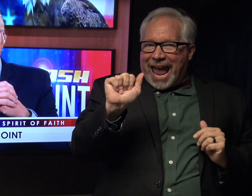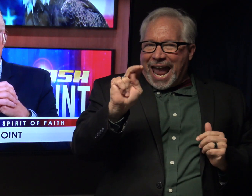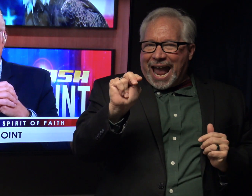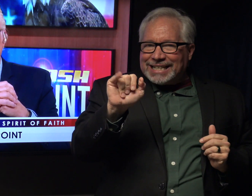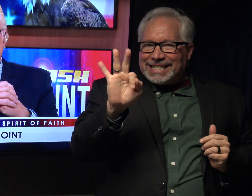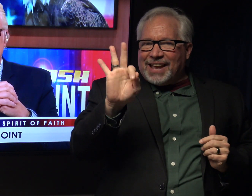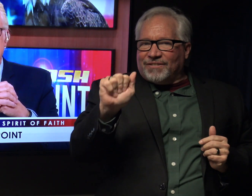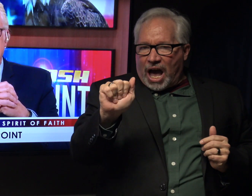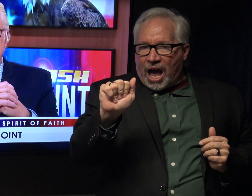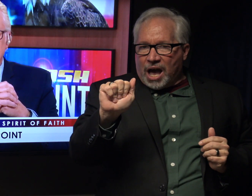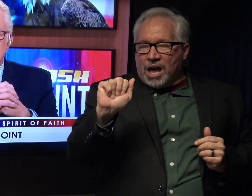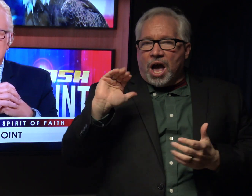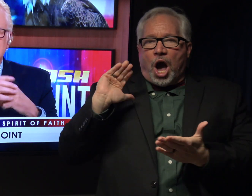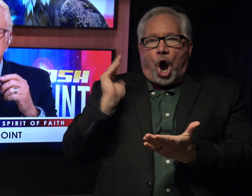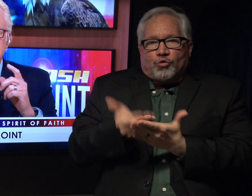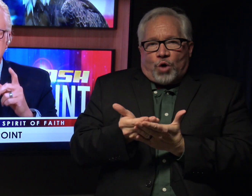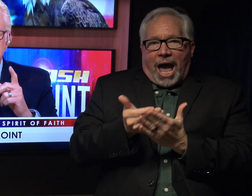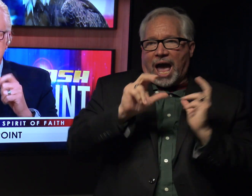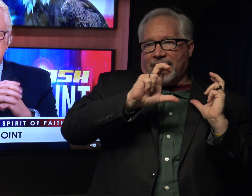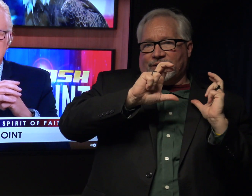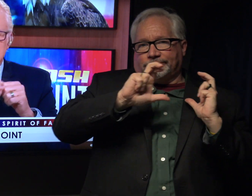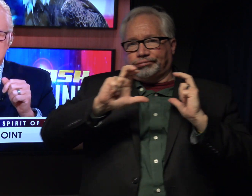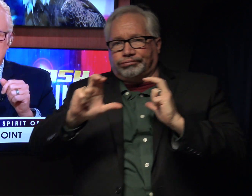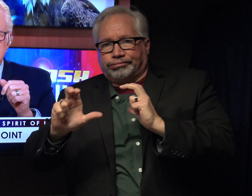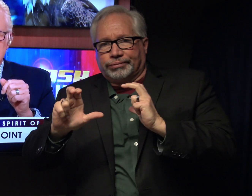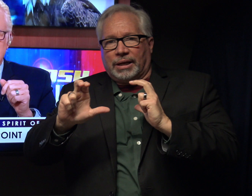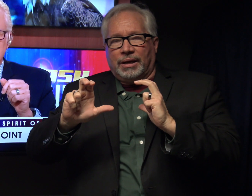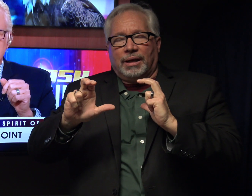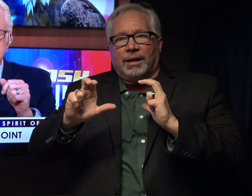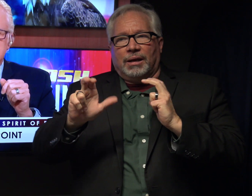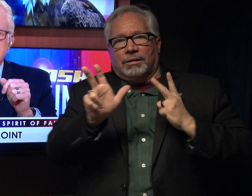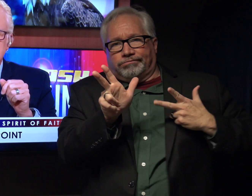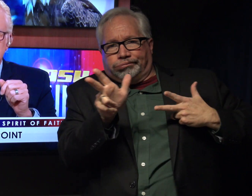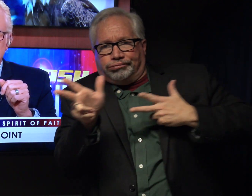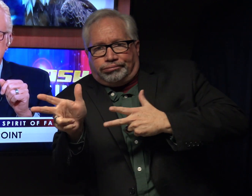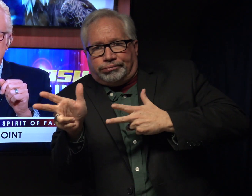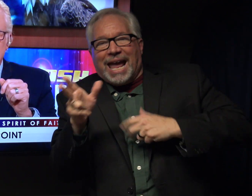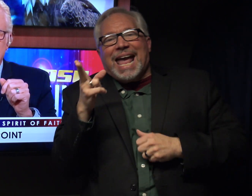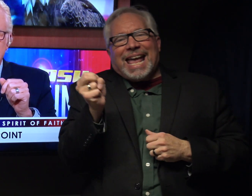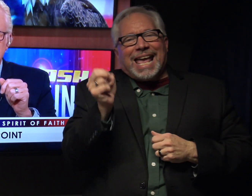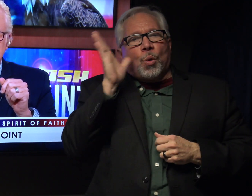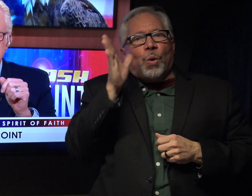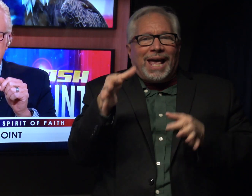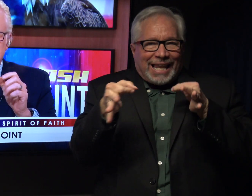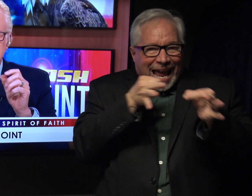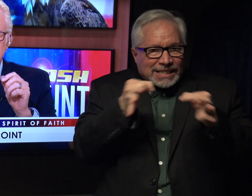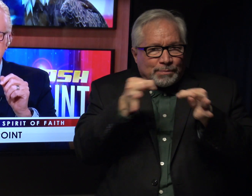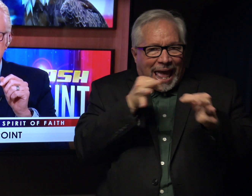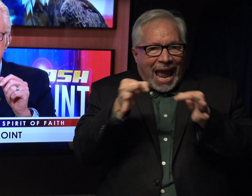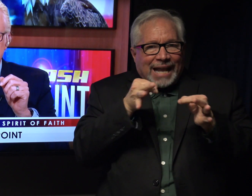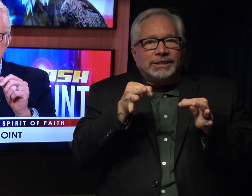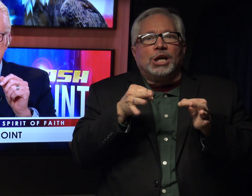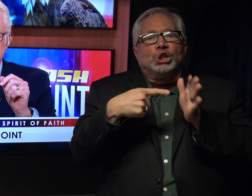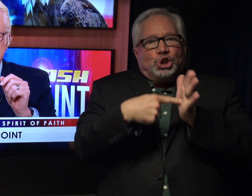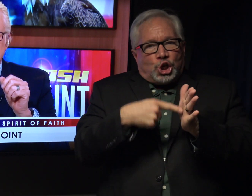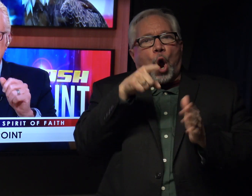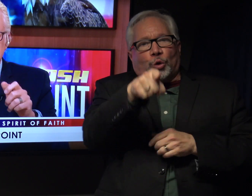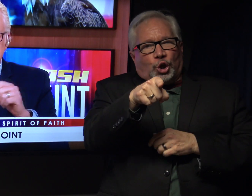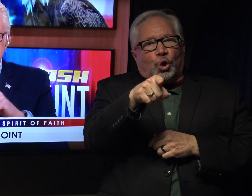to call them, they arrived. But there's an interesting note. Now, it's a little bit long of a piece, but he's going to walk down. He's going to show you. He takes a